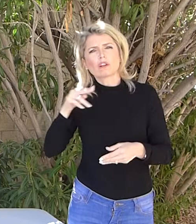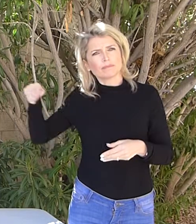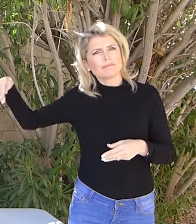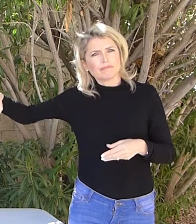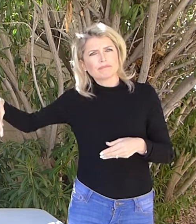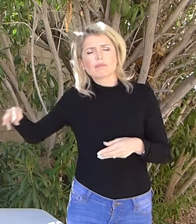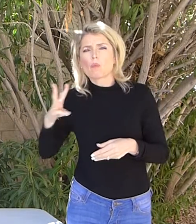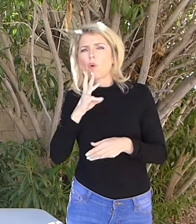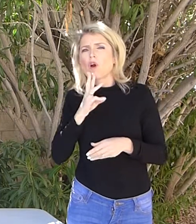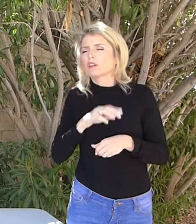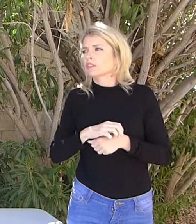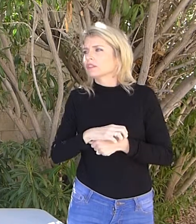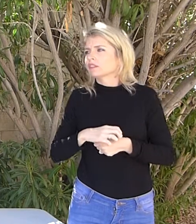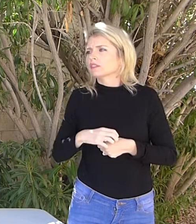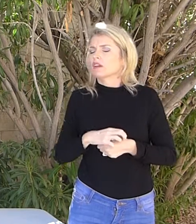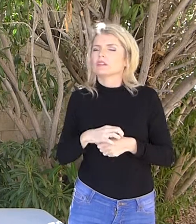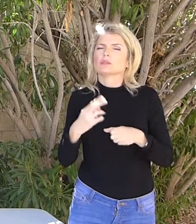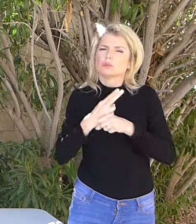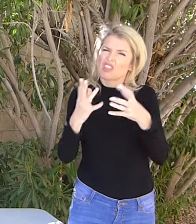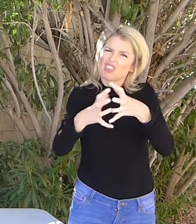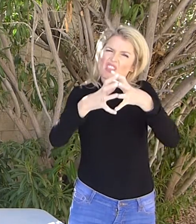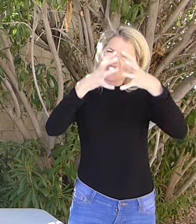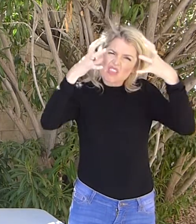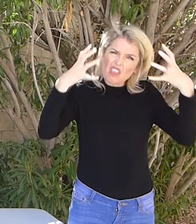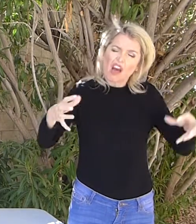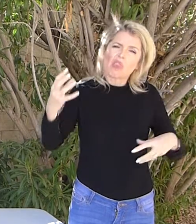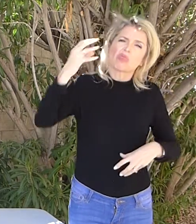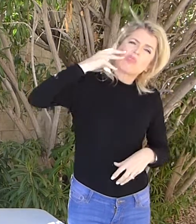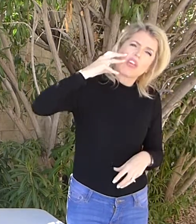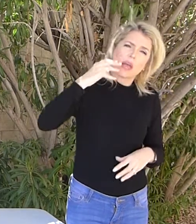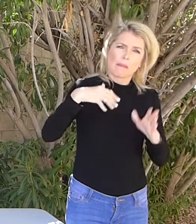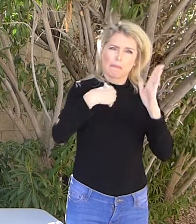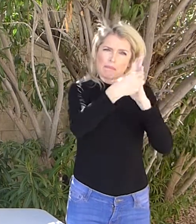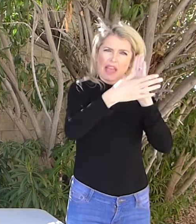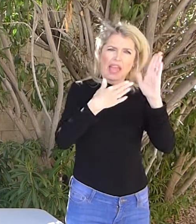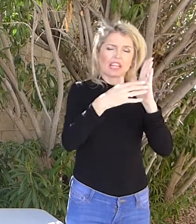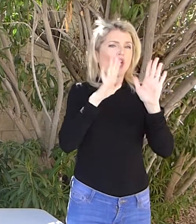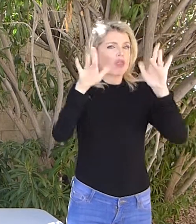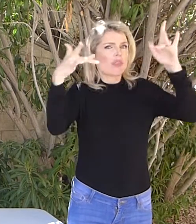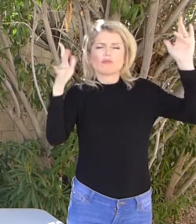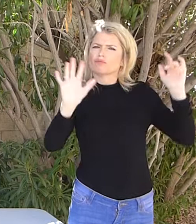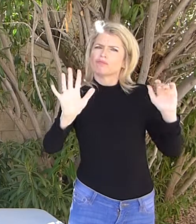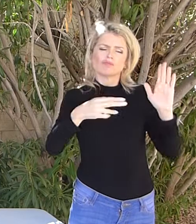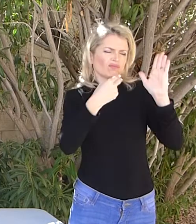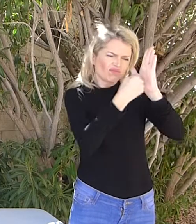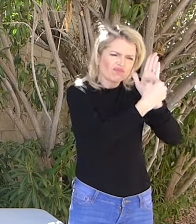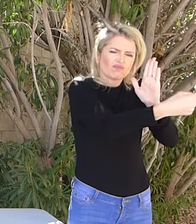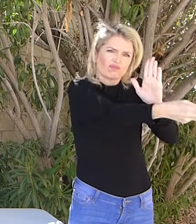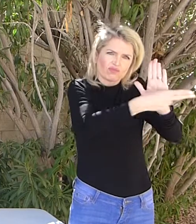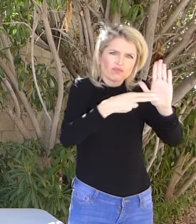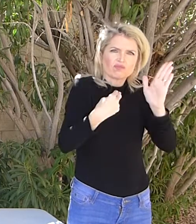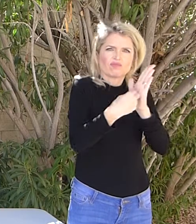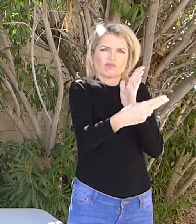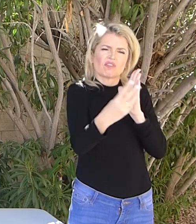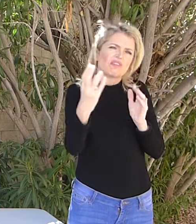And I'm using lots of paint on my brush, really, really thick, to get that nice thick